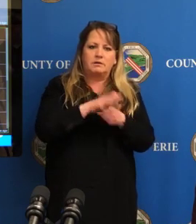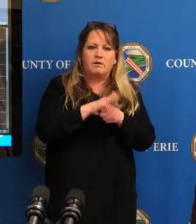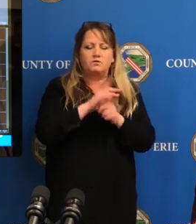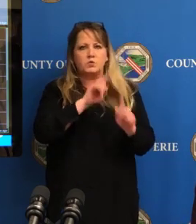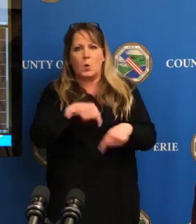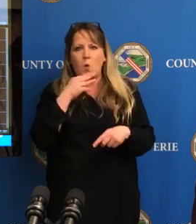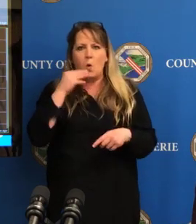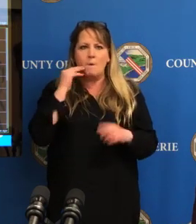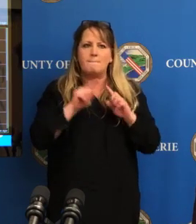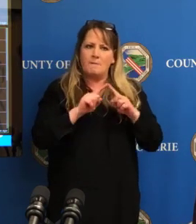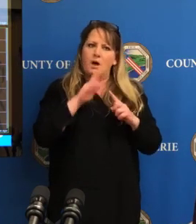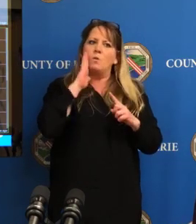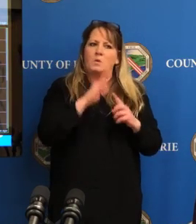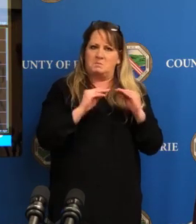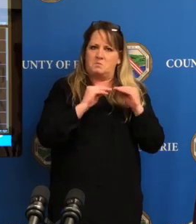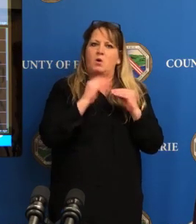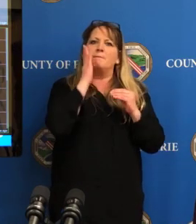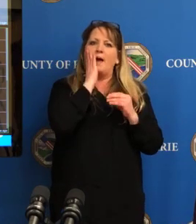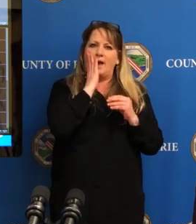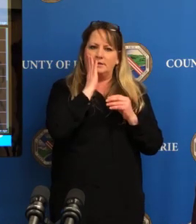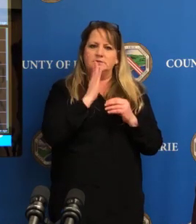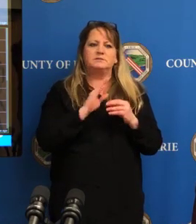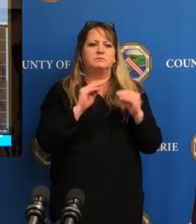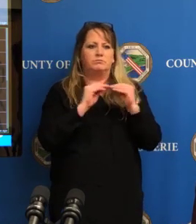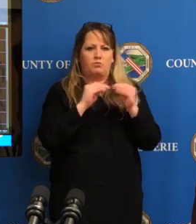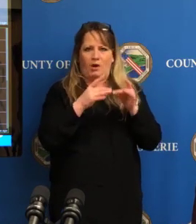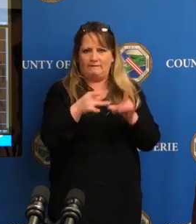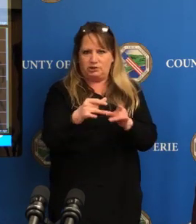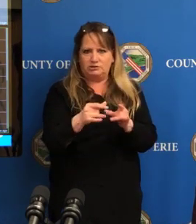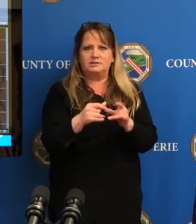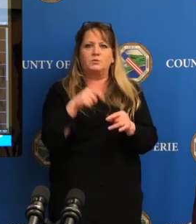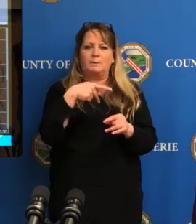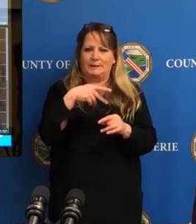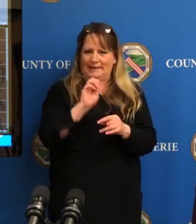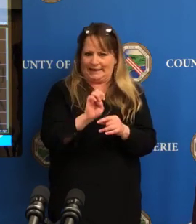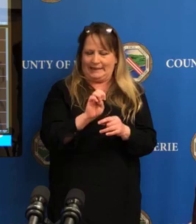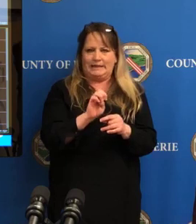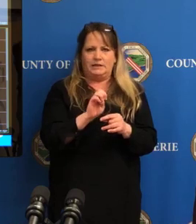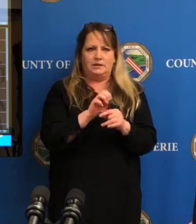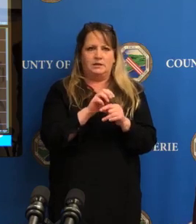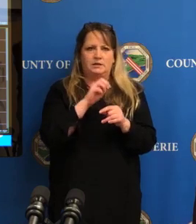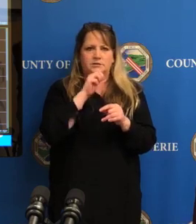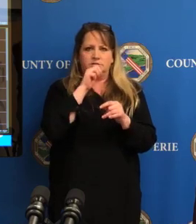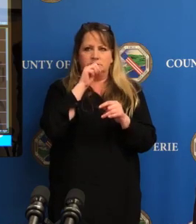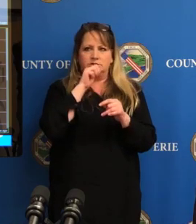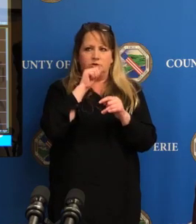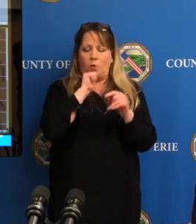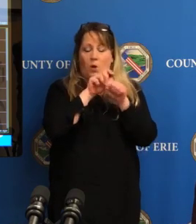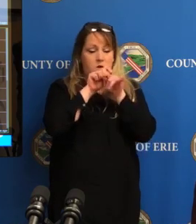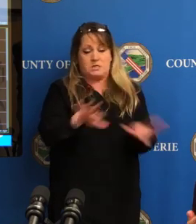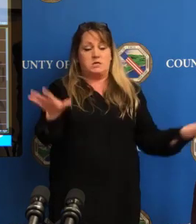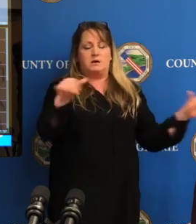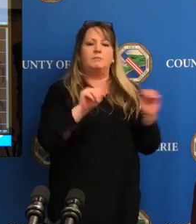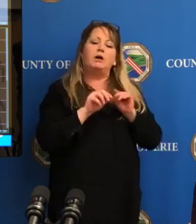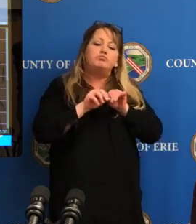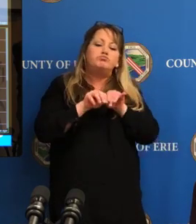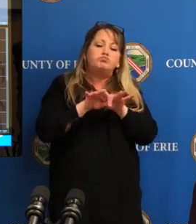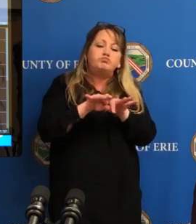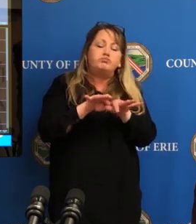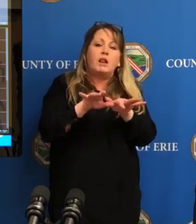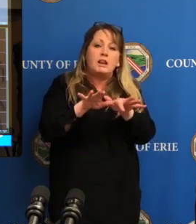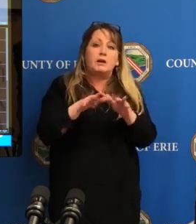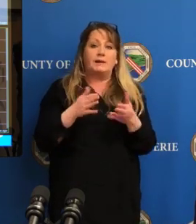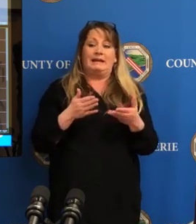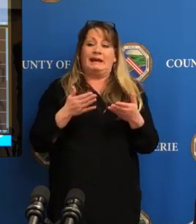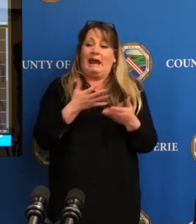bed. There'll be more efficiency with PPE, and there'll be less spread within a specific hospital system. And then Erie County,